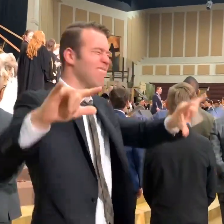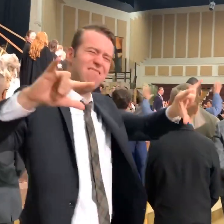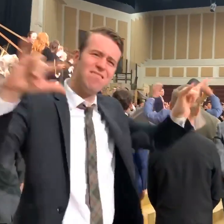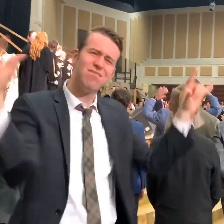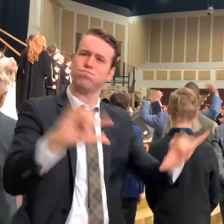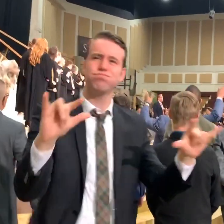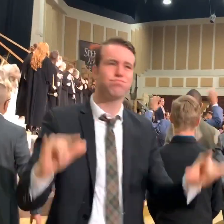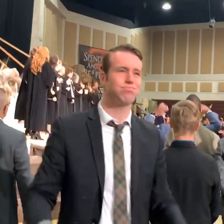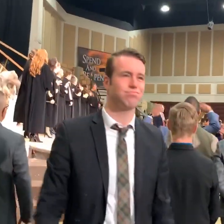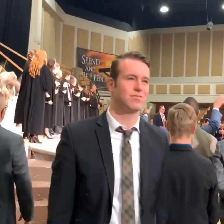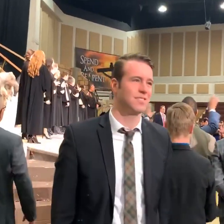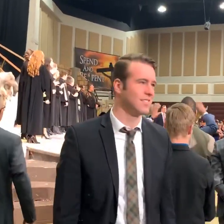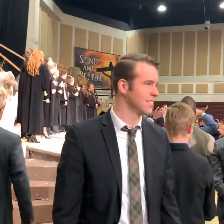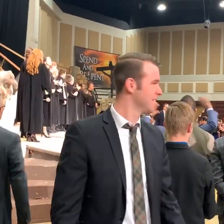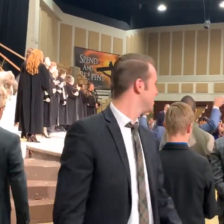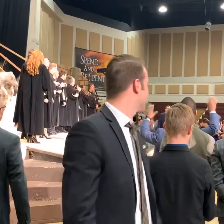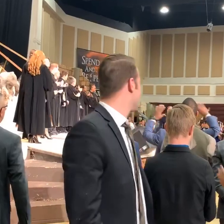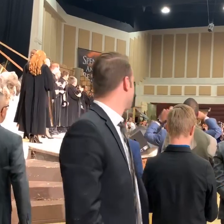of